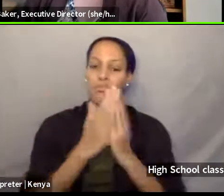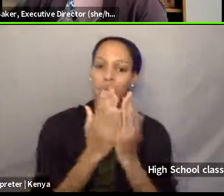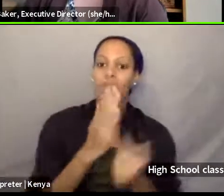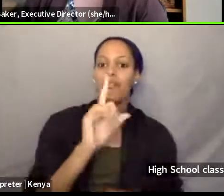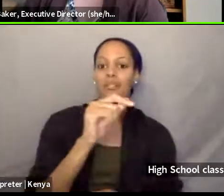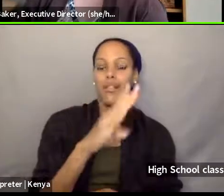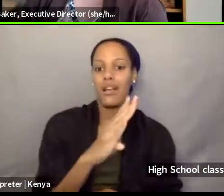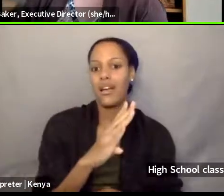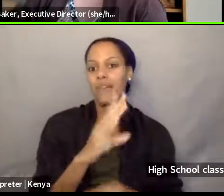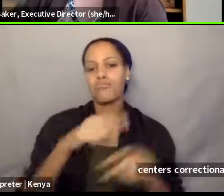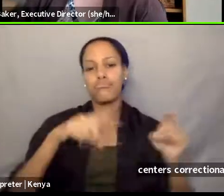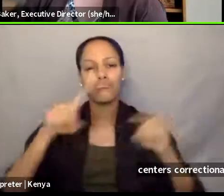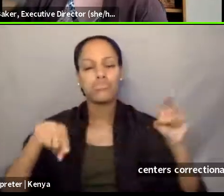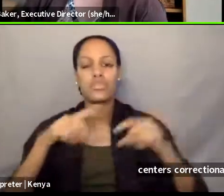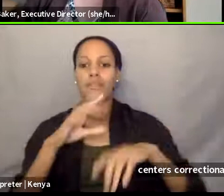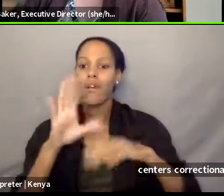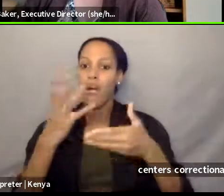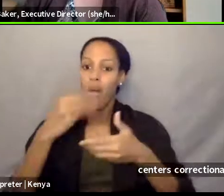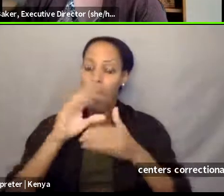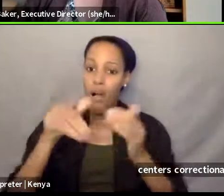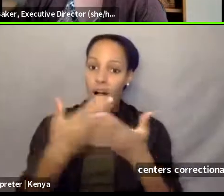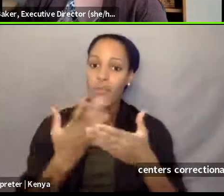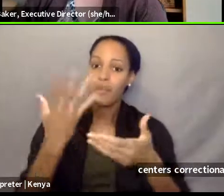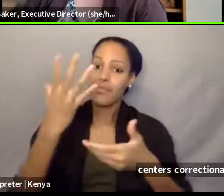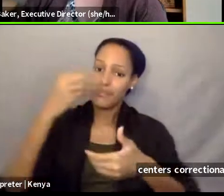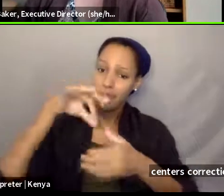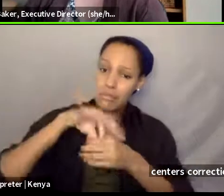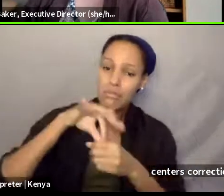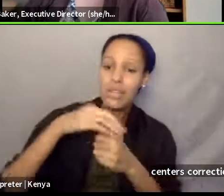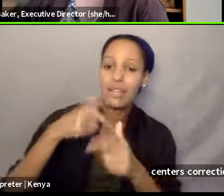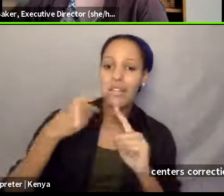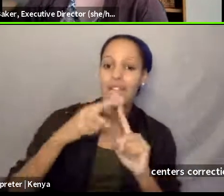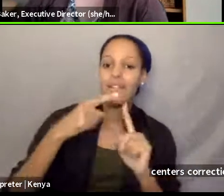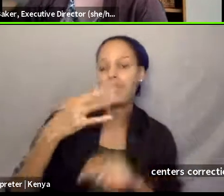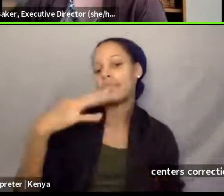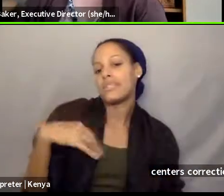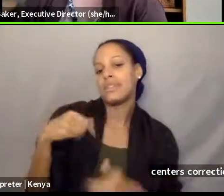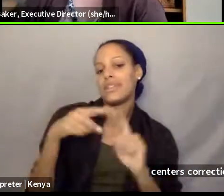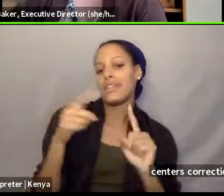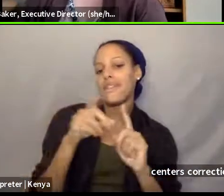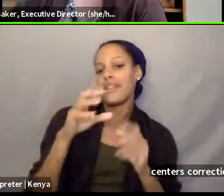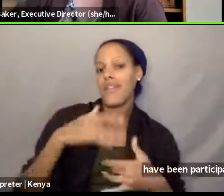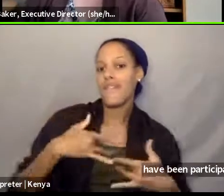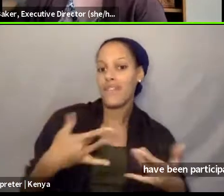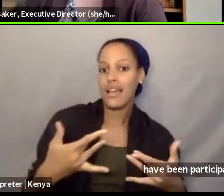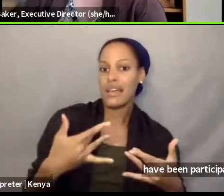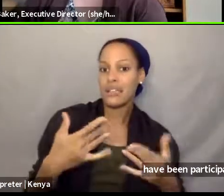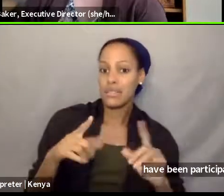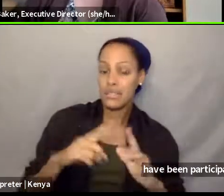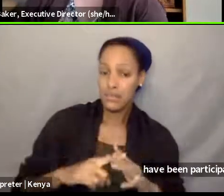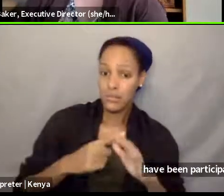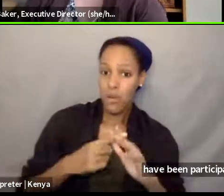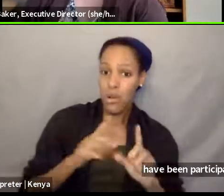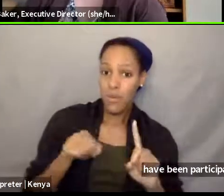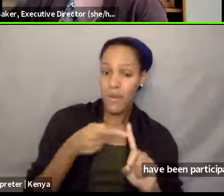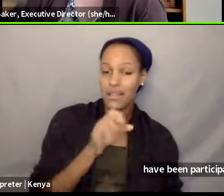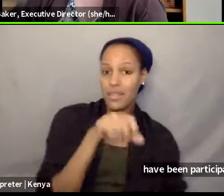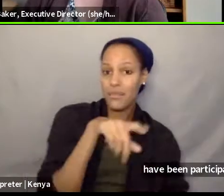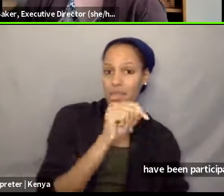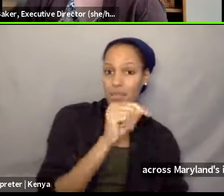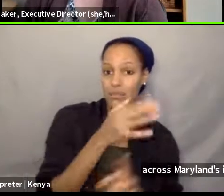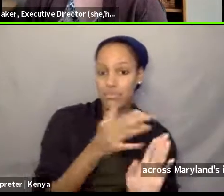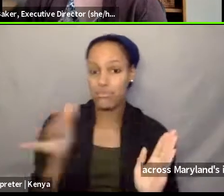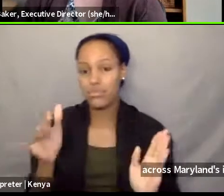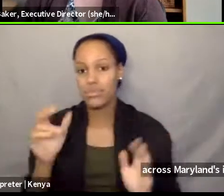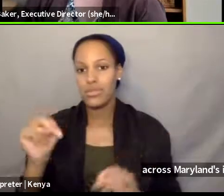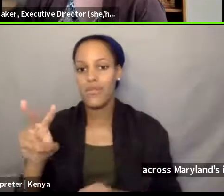more have been participating in events inspired by the book across Maryland since September and planned to join up for more discussions